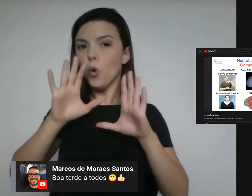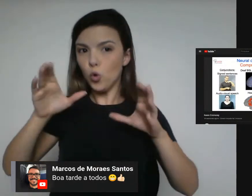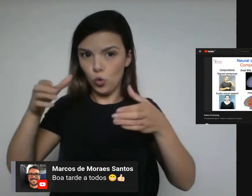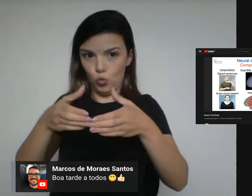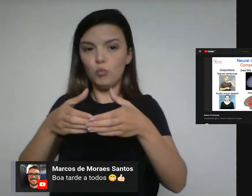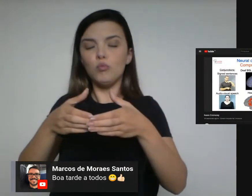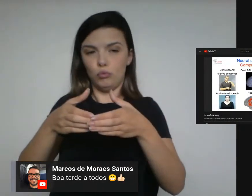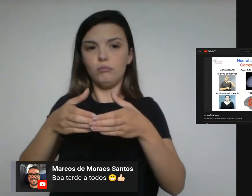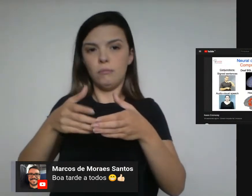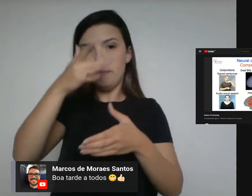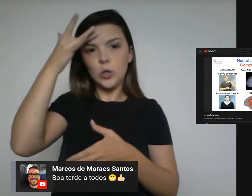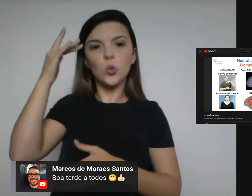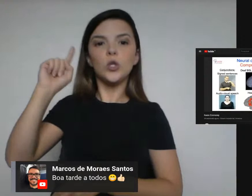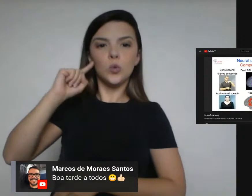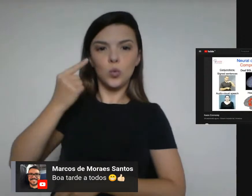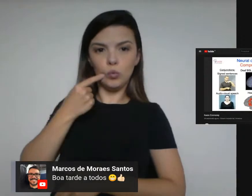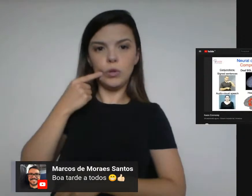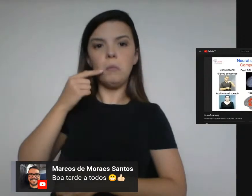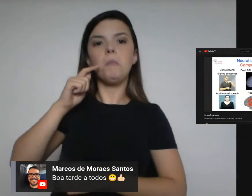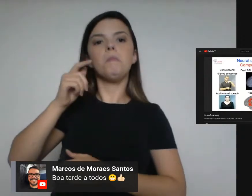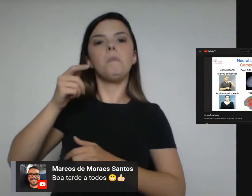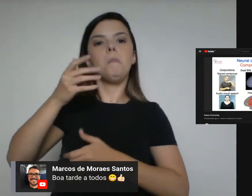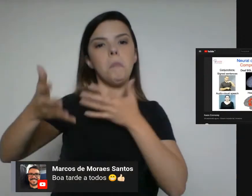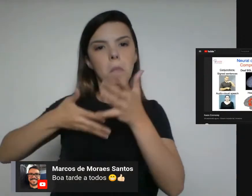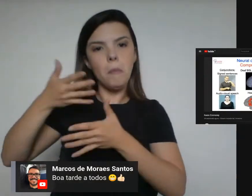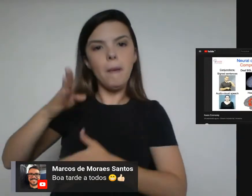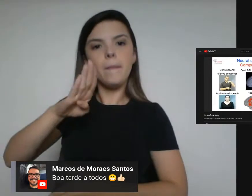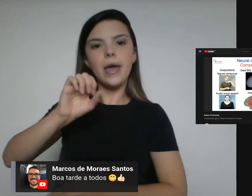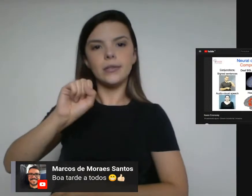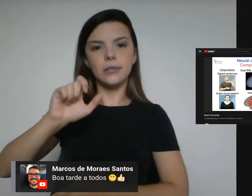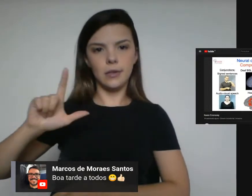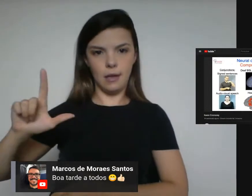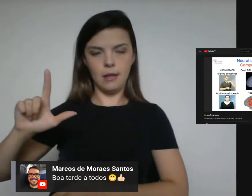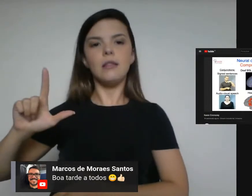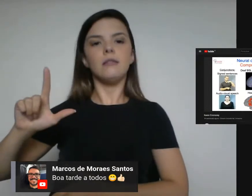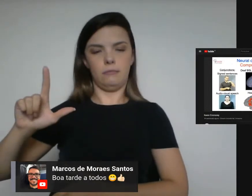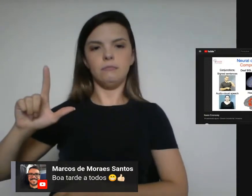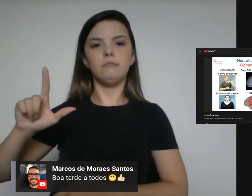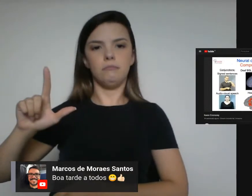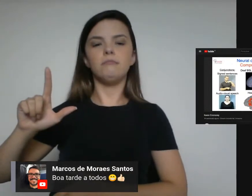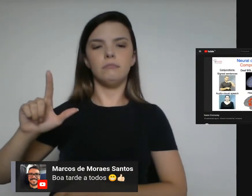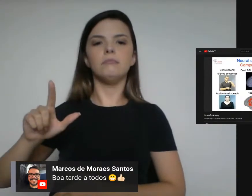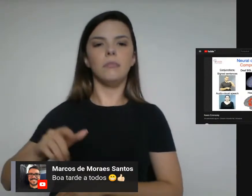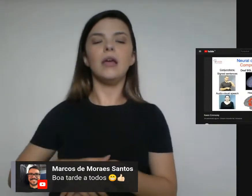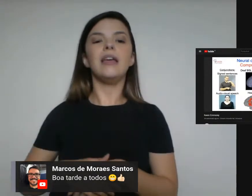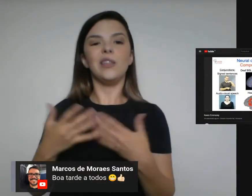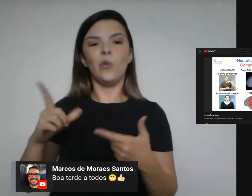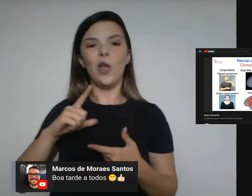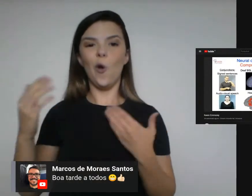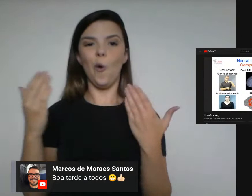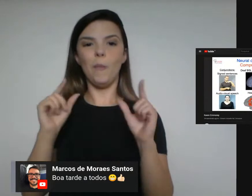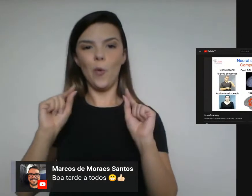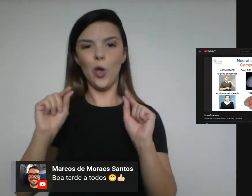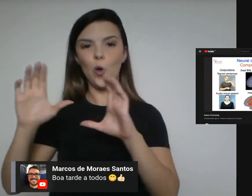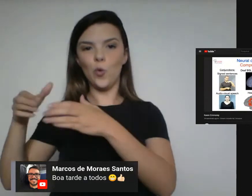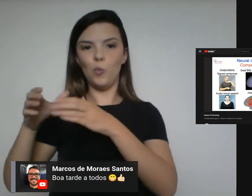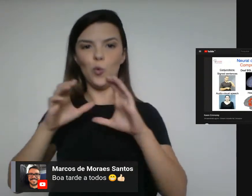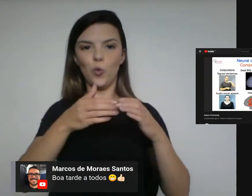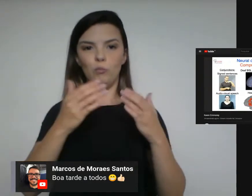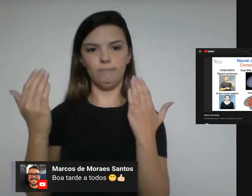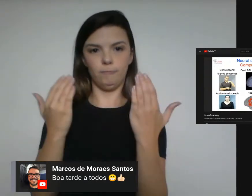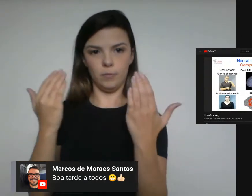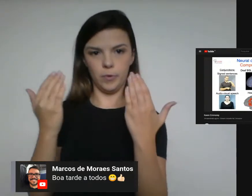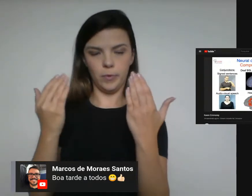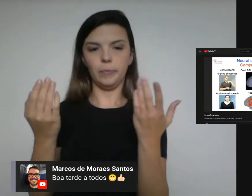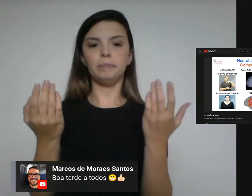British Sign Language and hearing English speakers. And so this is the overlap between those two groups. The bottom slide is a